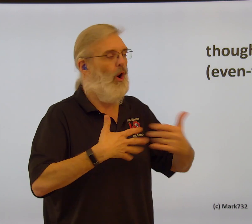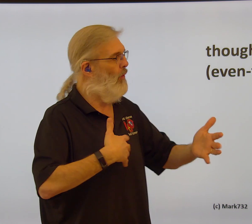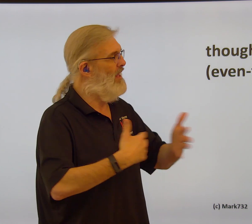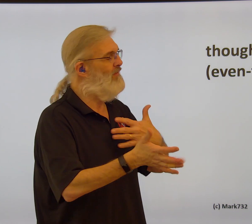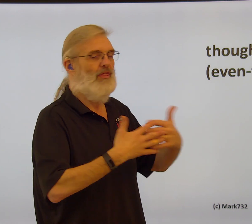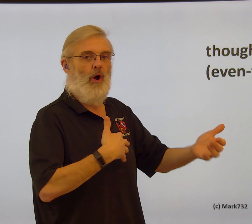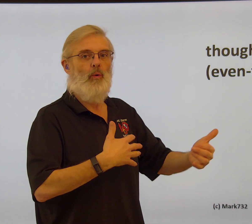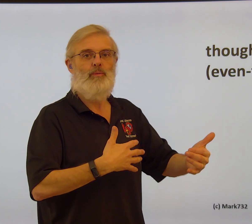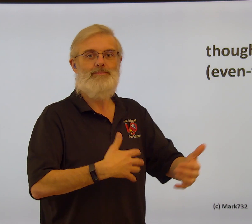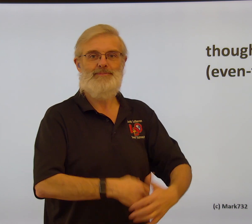even though.